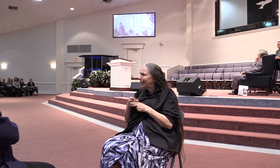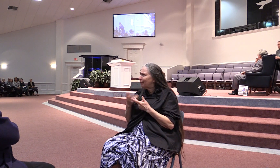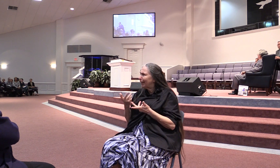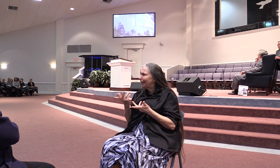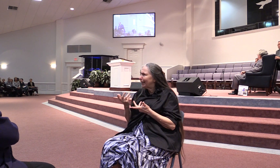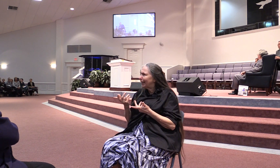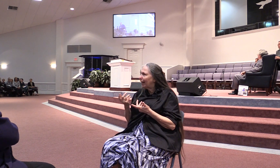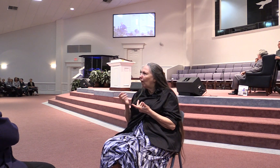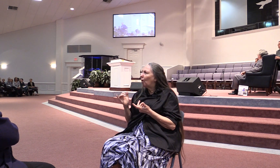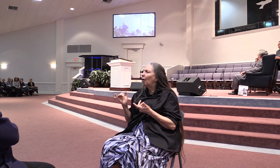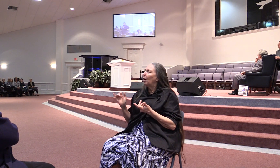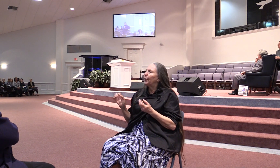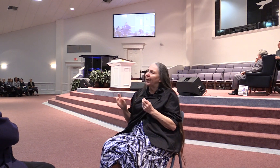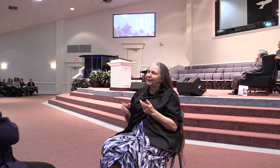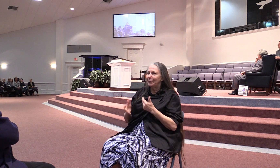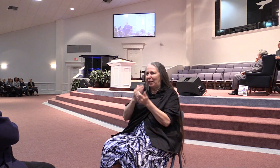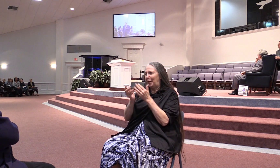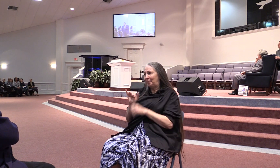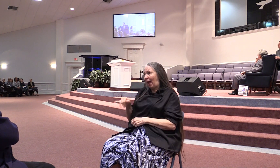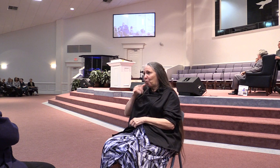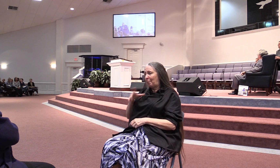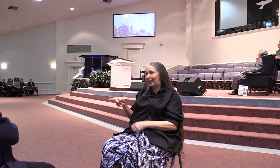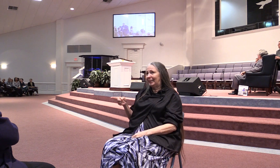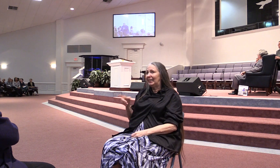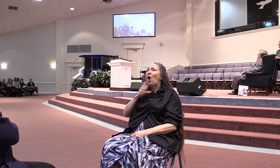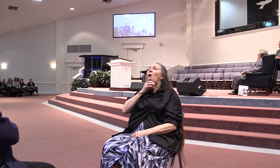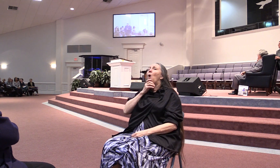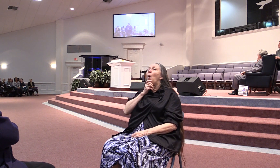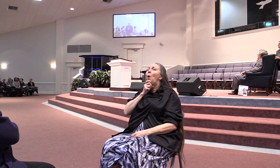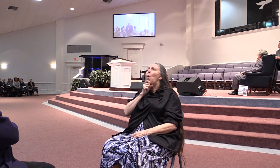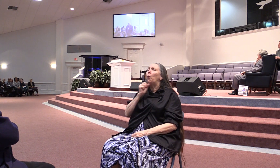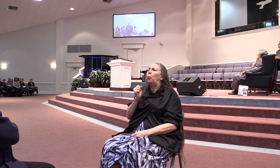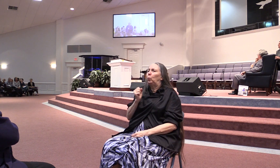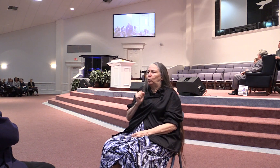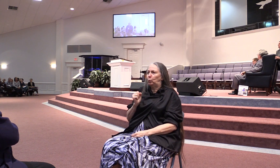I can, but there's no nice way to say this. She's old.